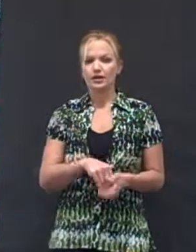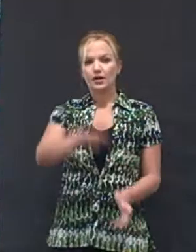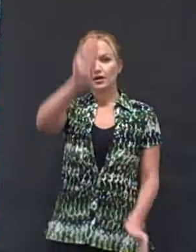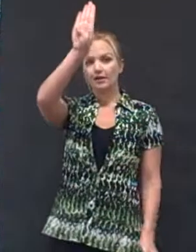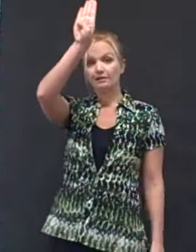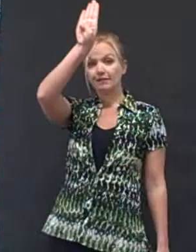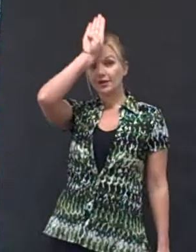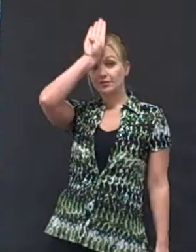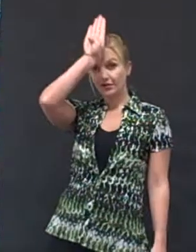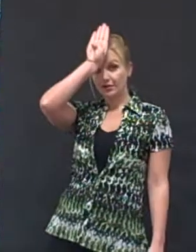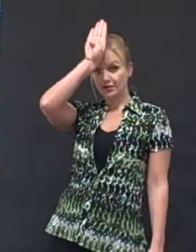Our firefighter,